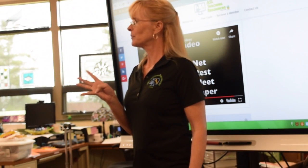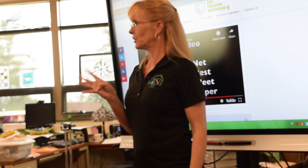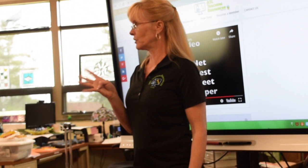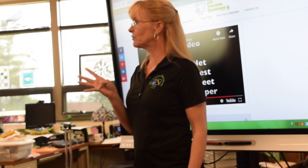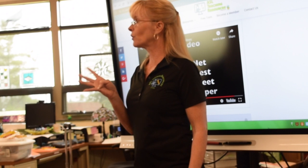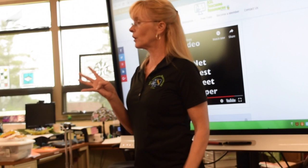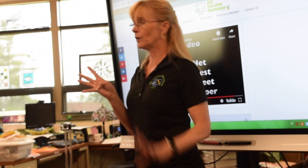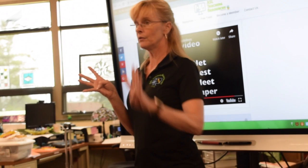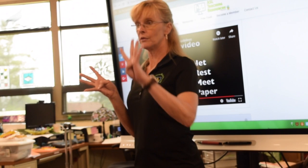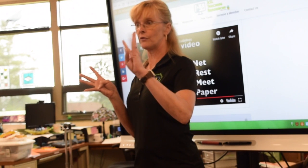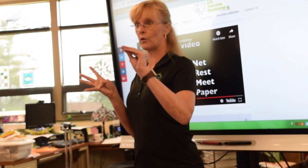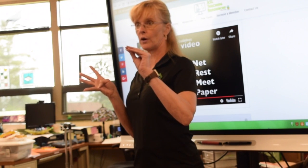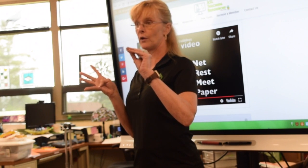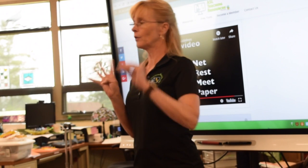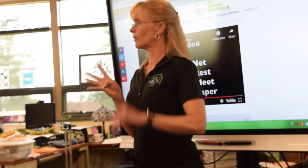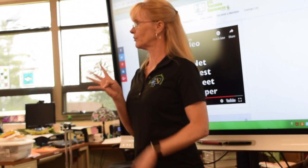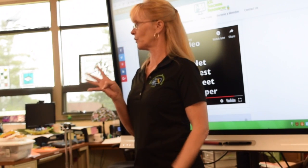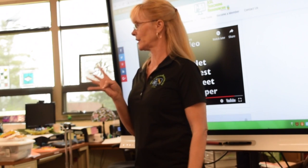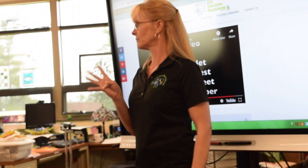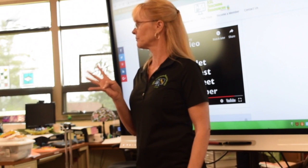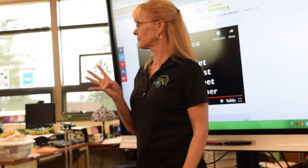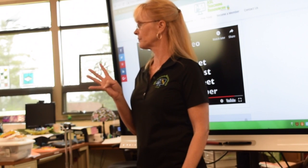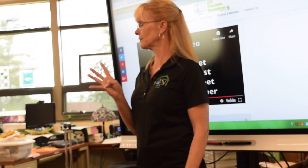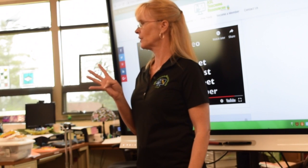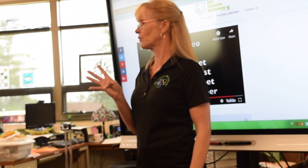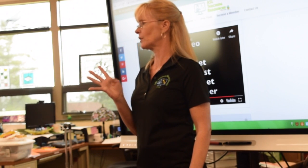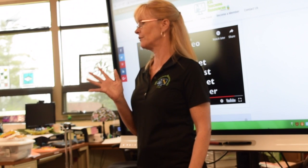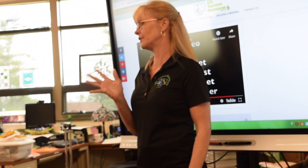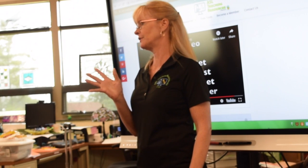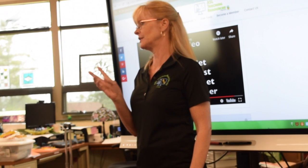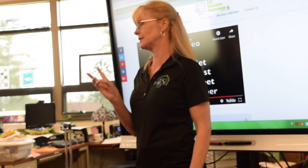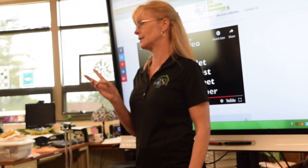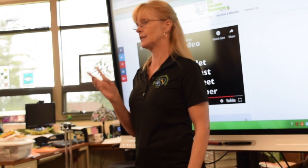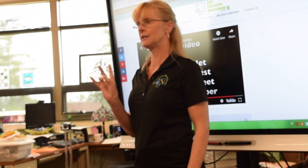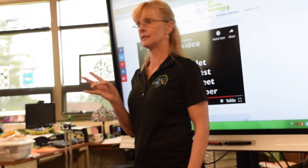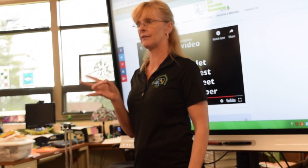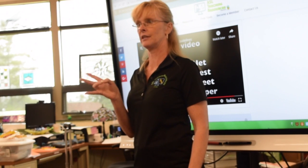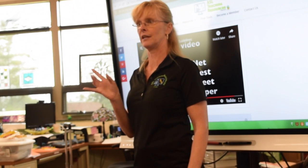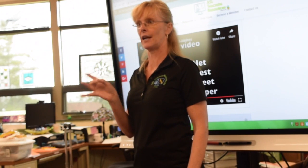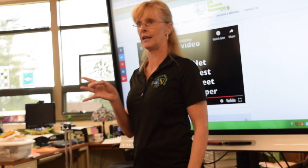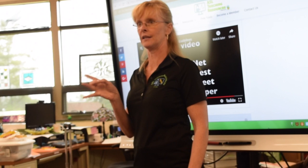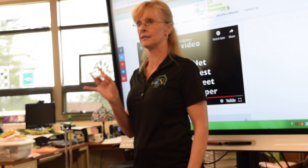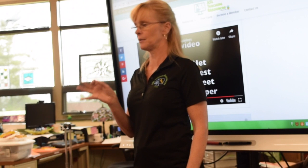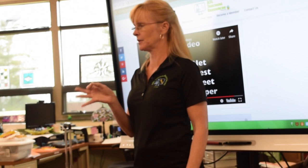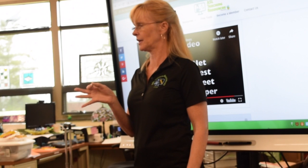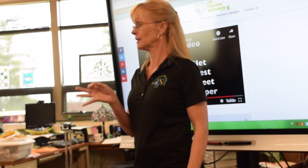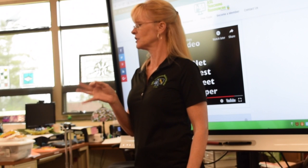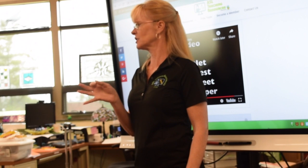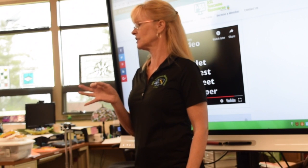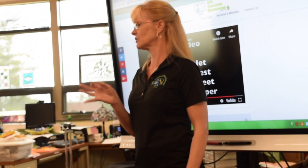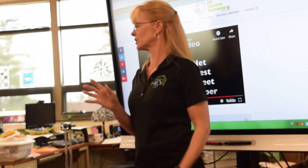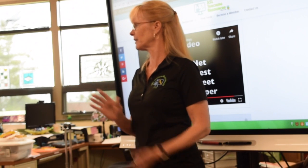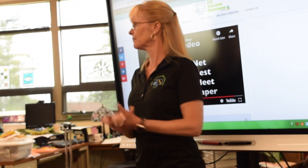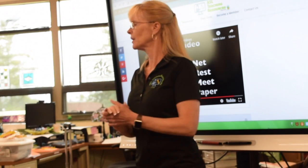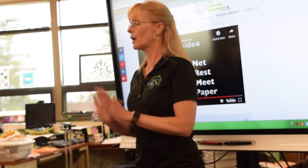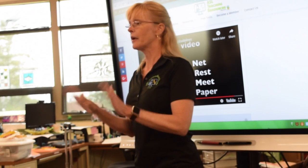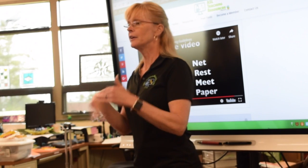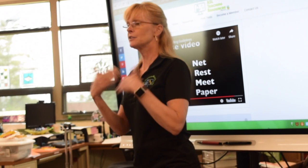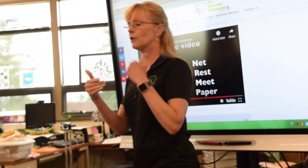can do 40, 40, or 40. 40, 50, 60, 70, 80, same thing. Just a little shake. Okay, so now